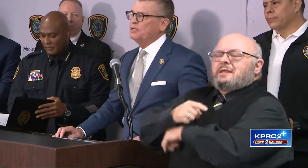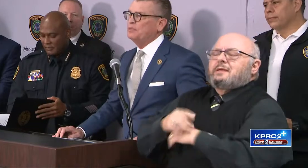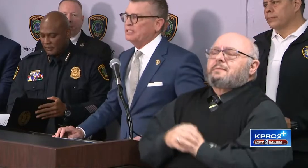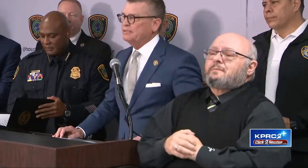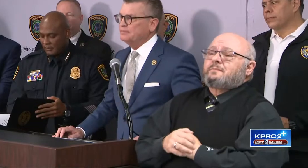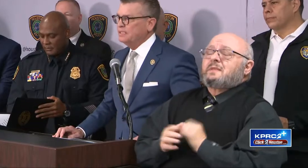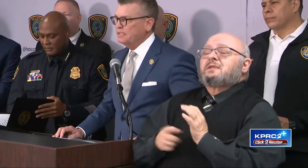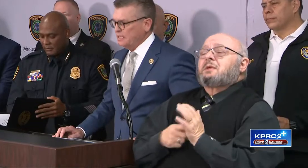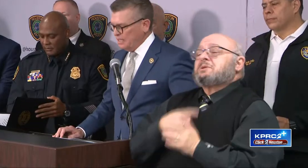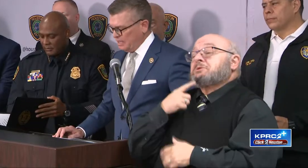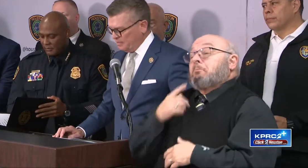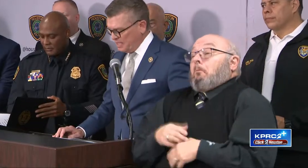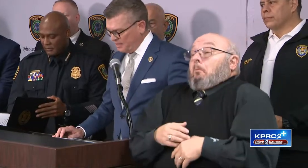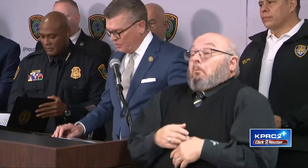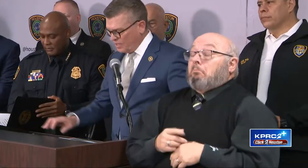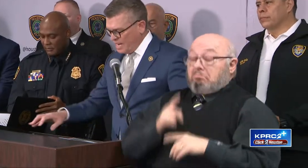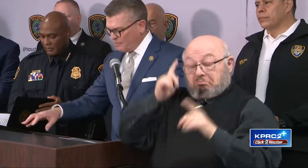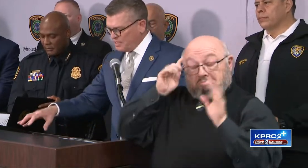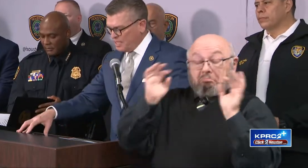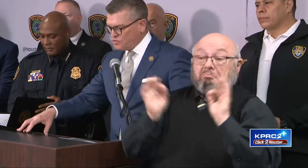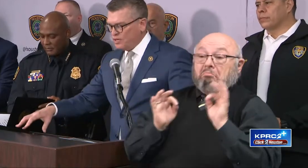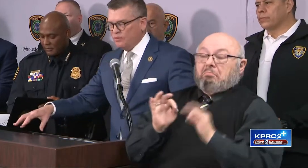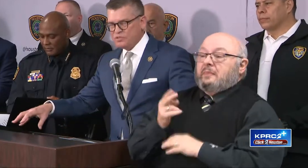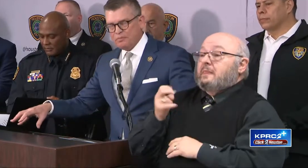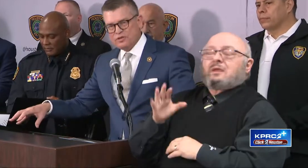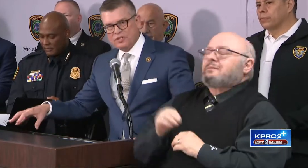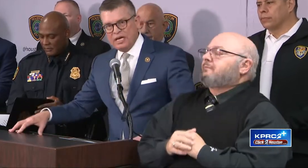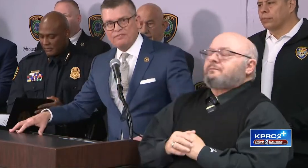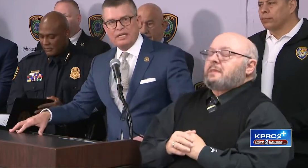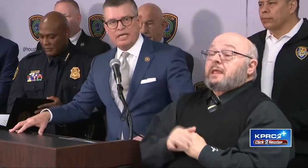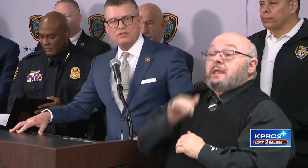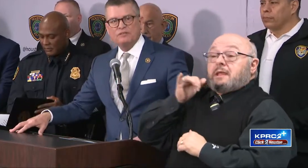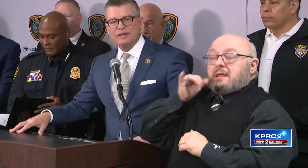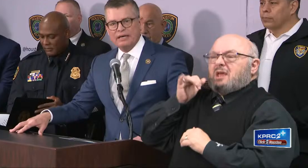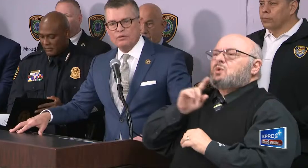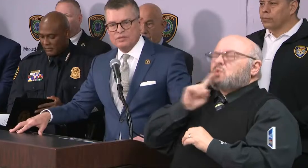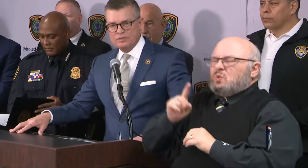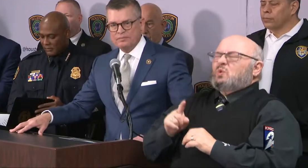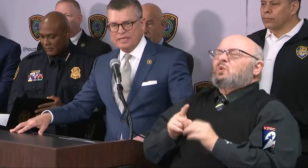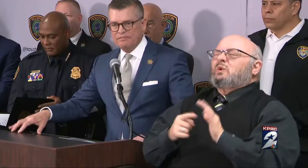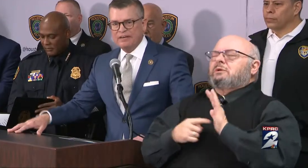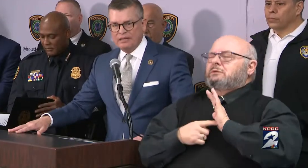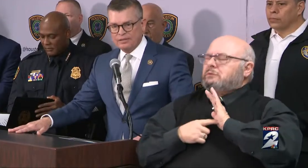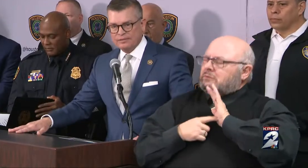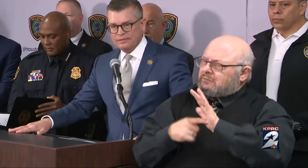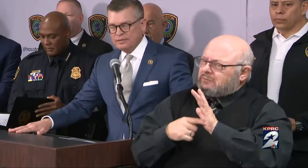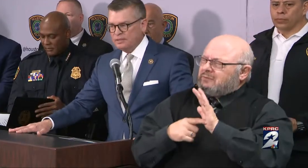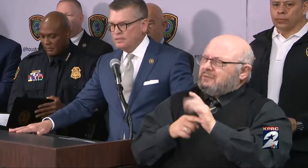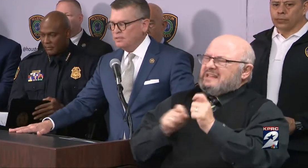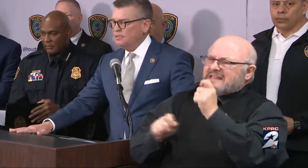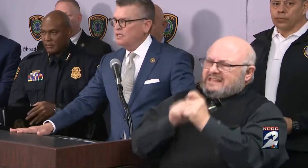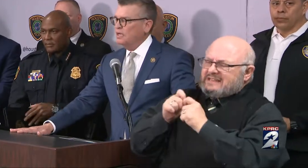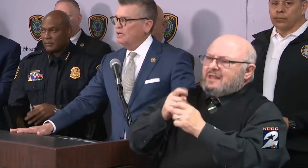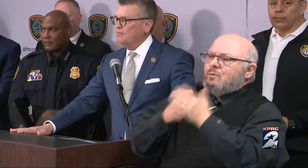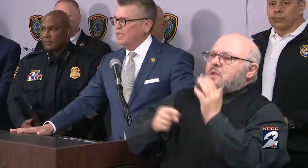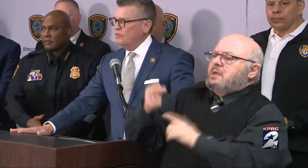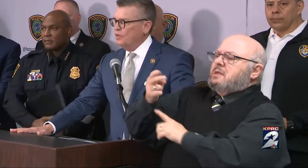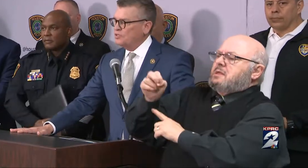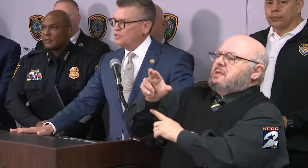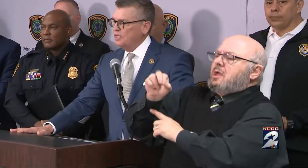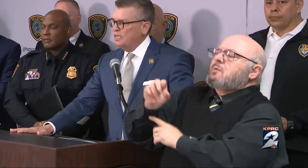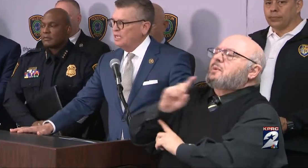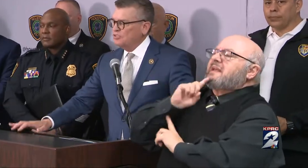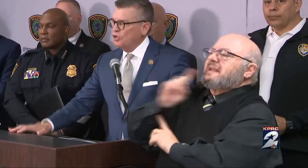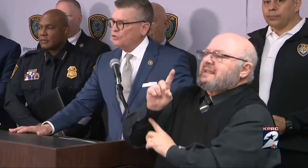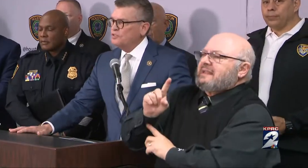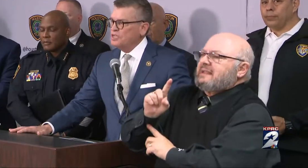said flippantly. But I think what happened yesterday was the personification of heroism and valor, in